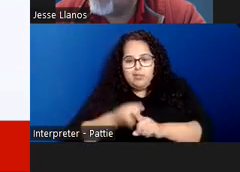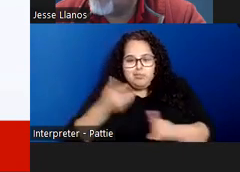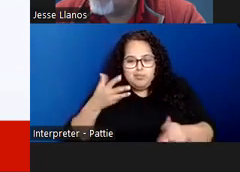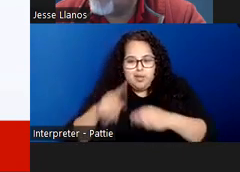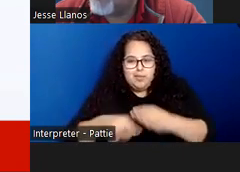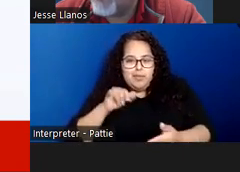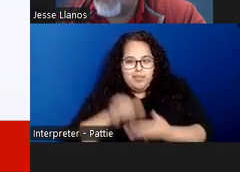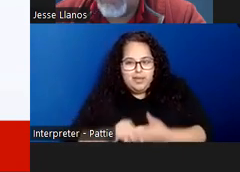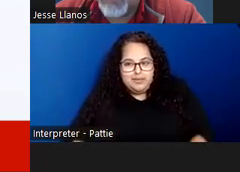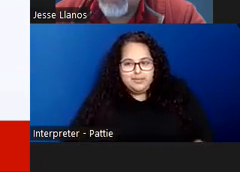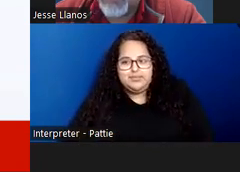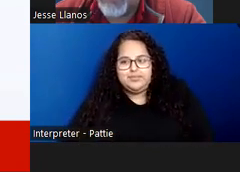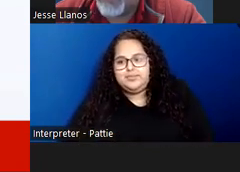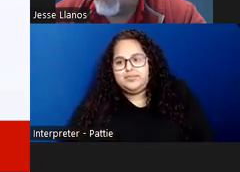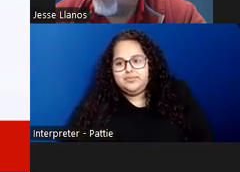services.